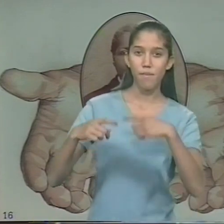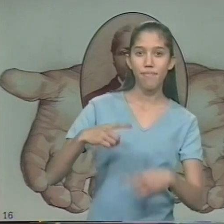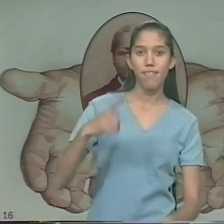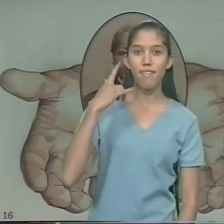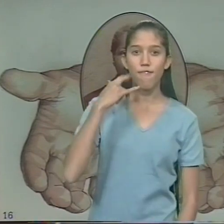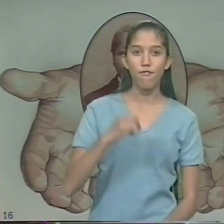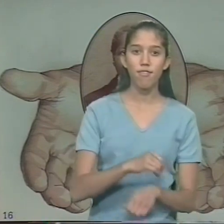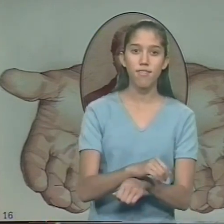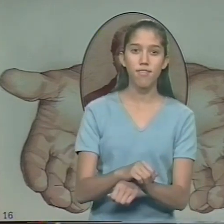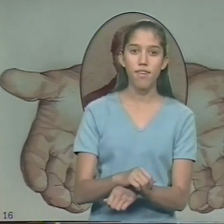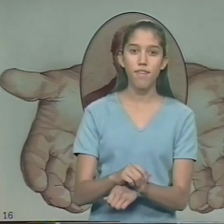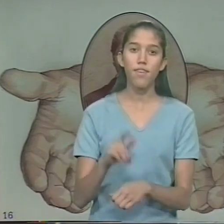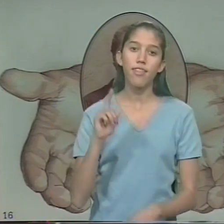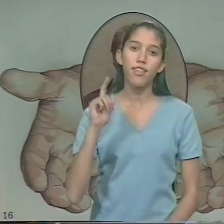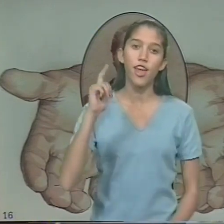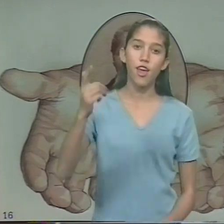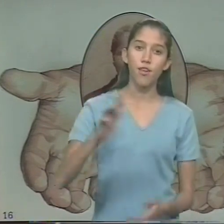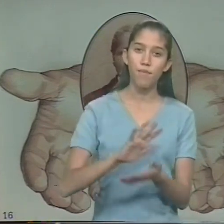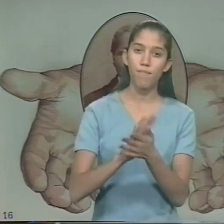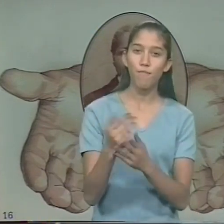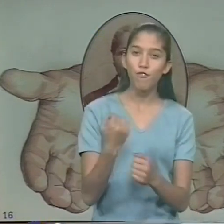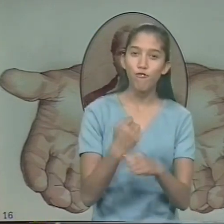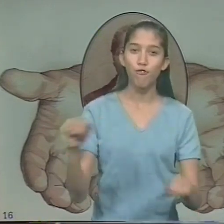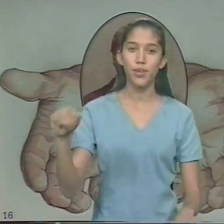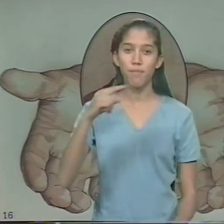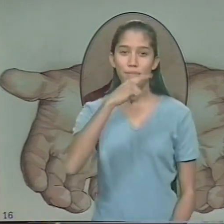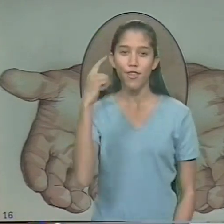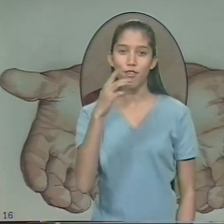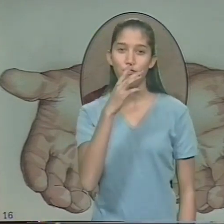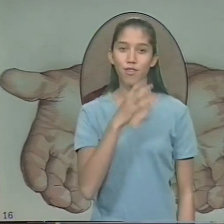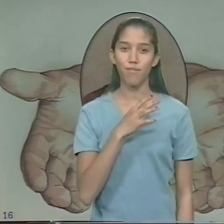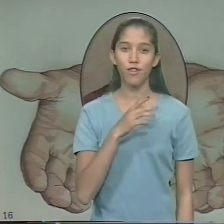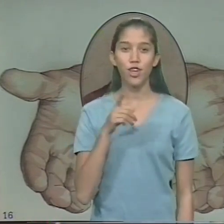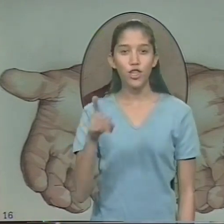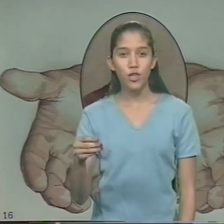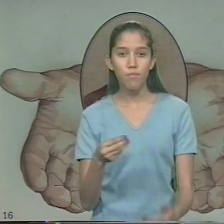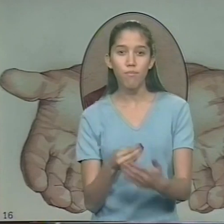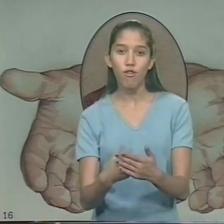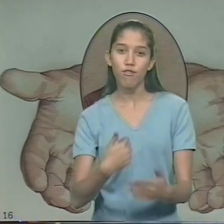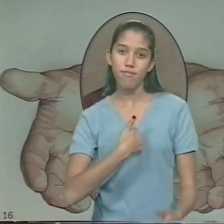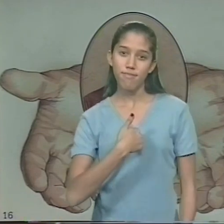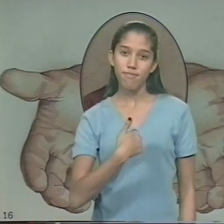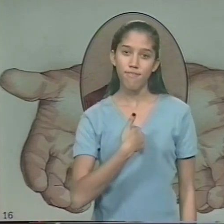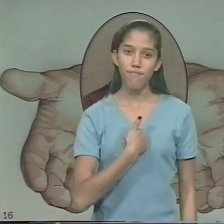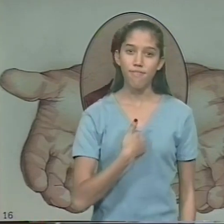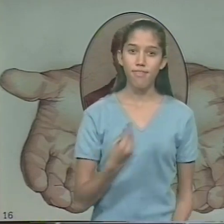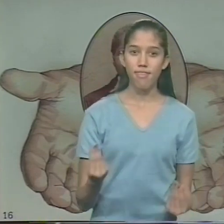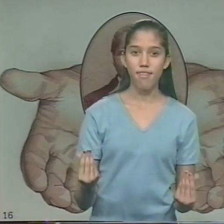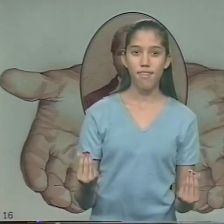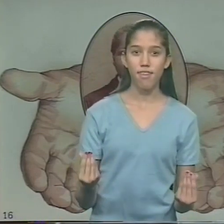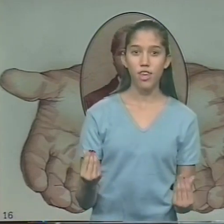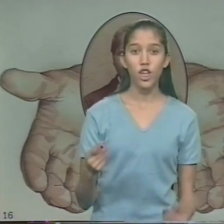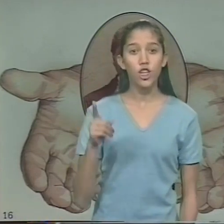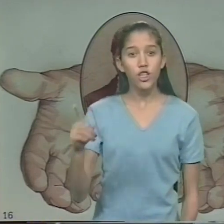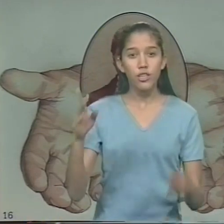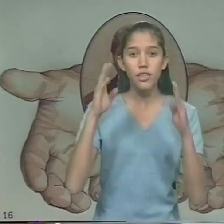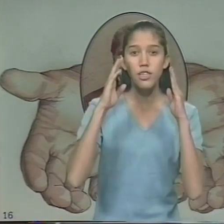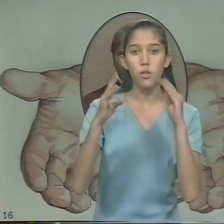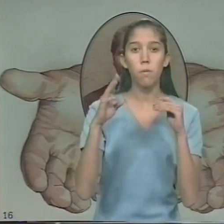Bidy Mason came to California a slave and ended up a free black woman. She bought her own land. She cared for those